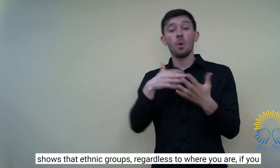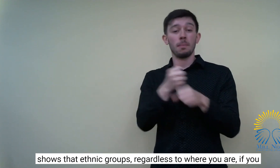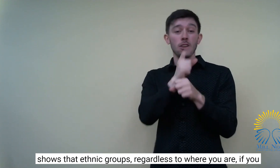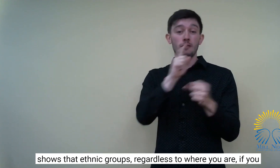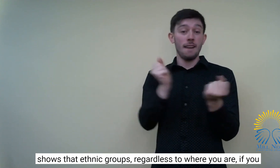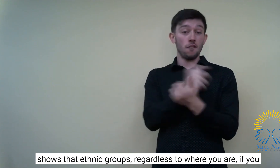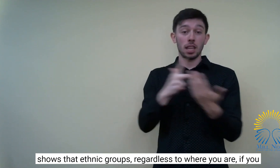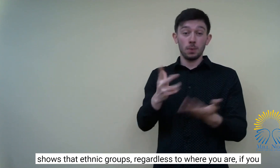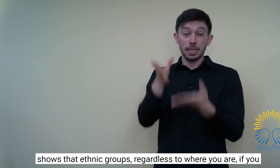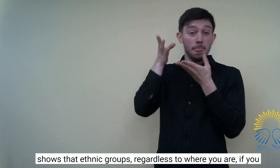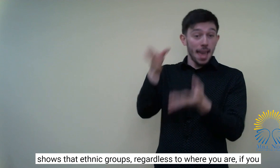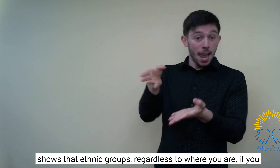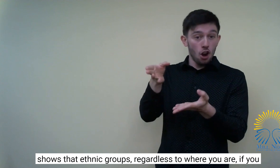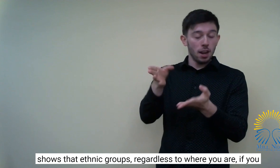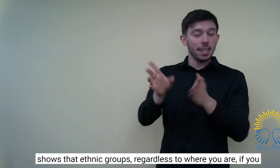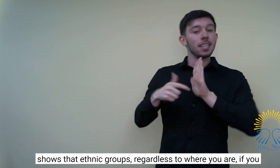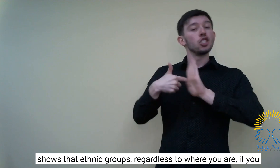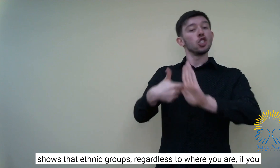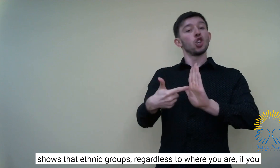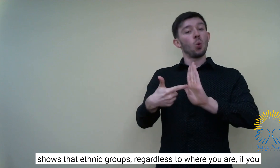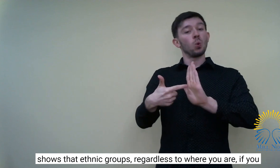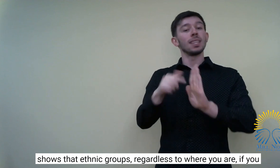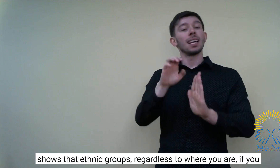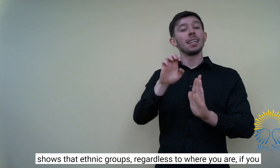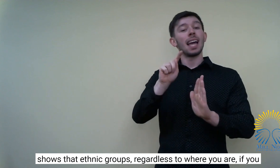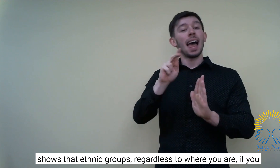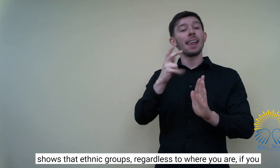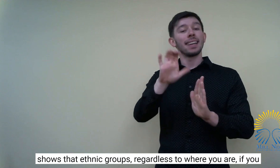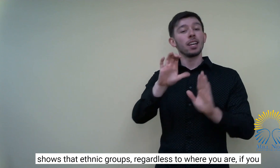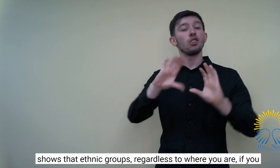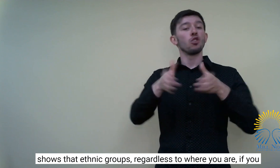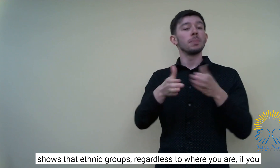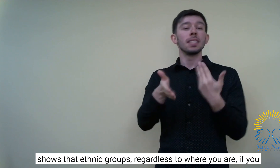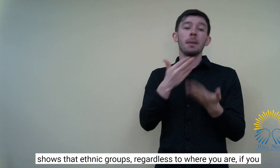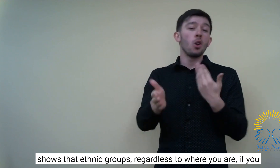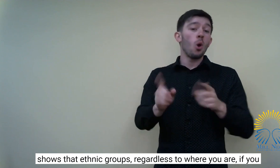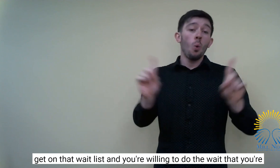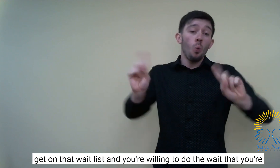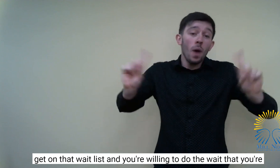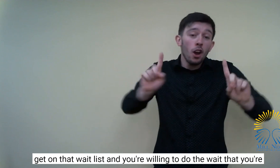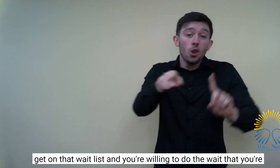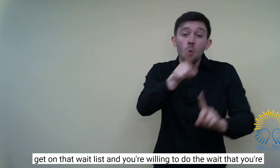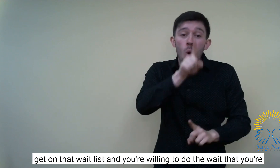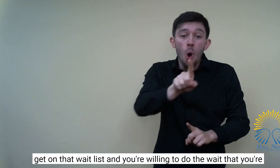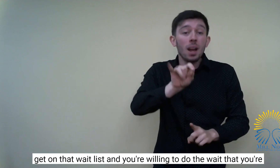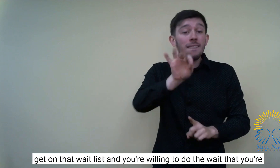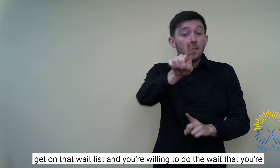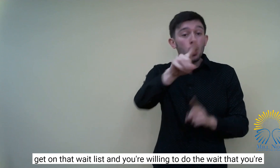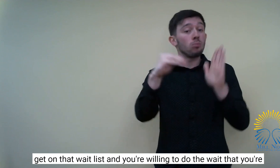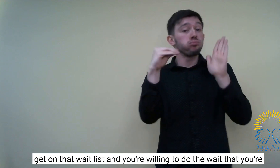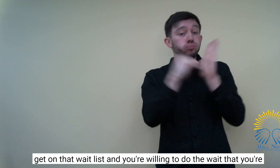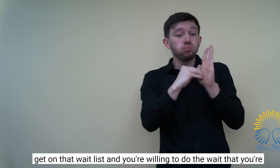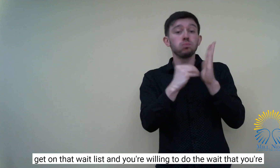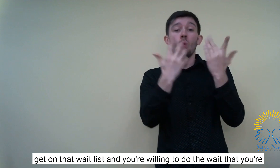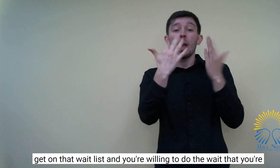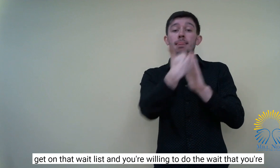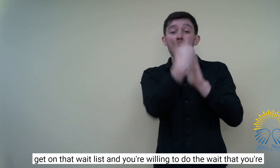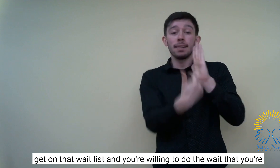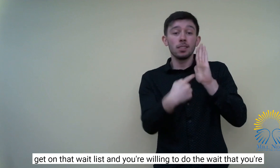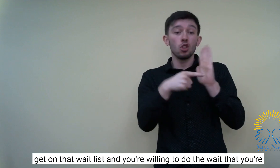shows that ethnic groups, regardless to where you are, if you get on that wait list and you're willing to do the wait, that you're